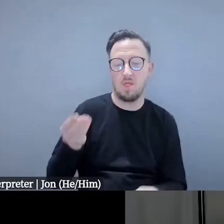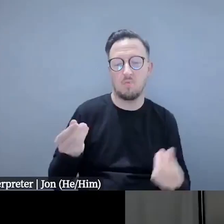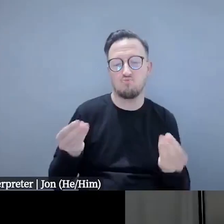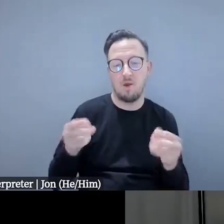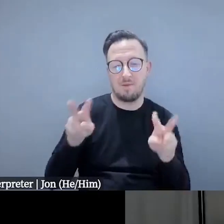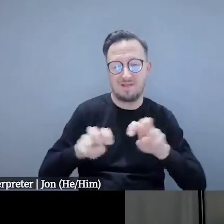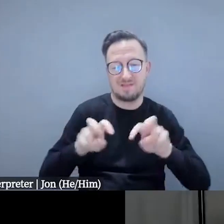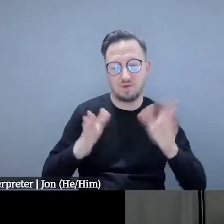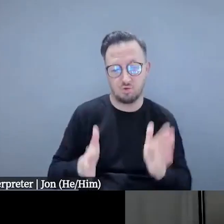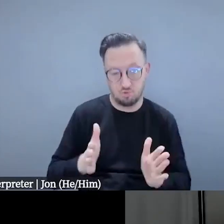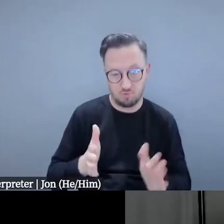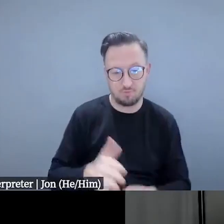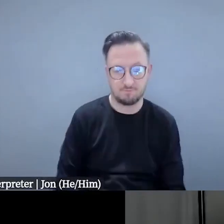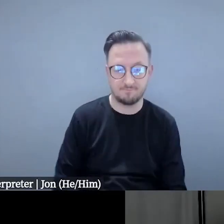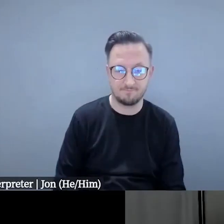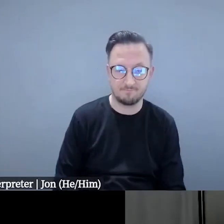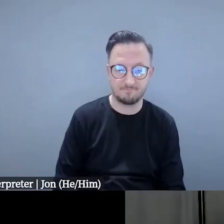County.